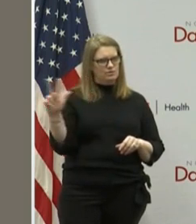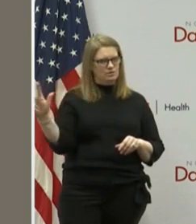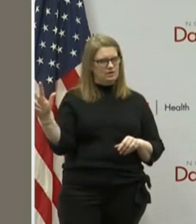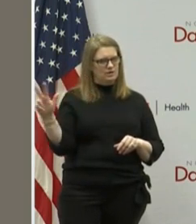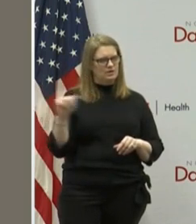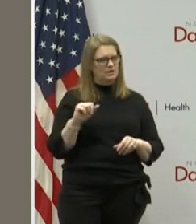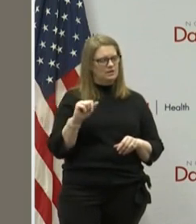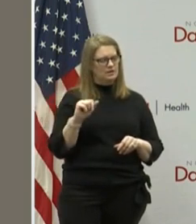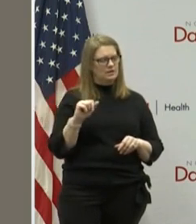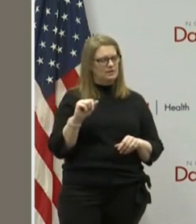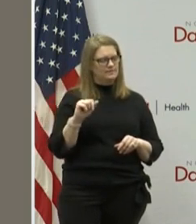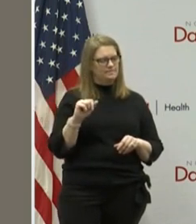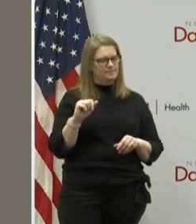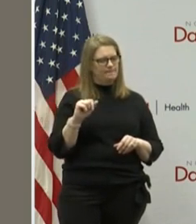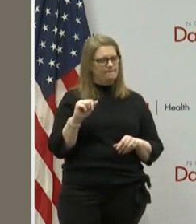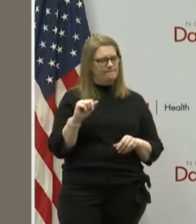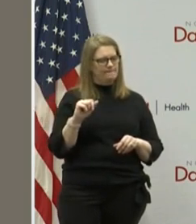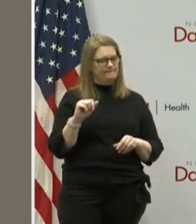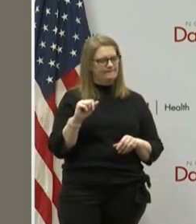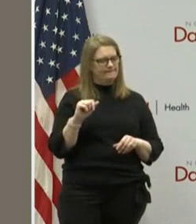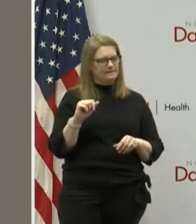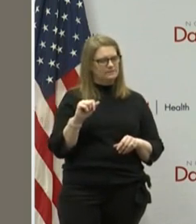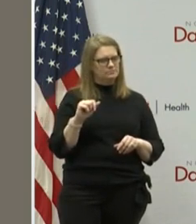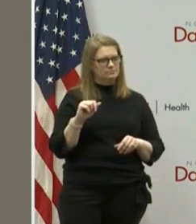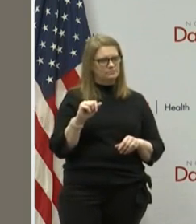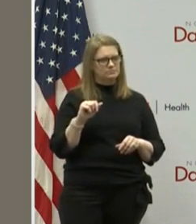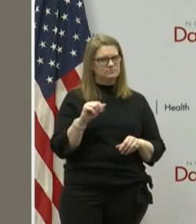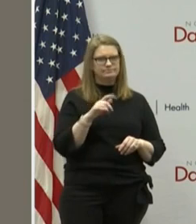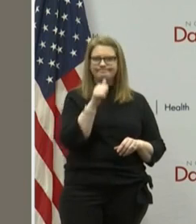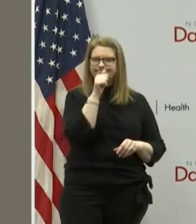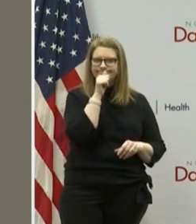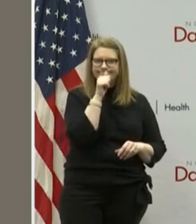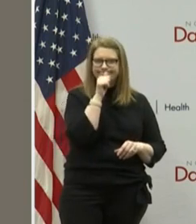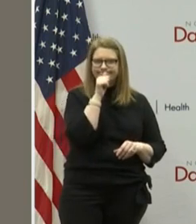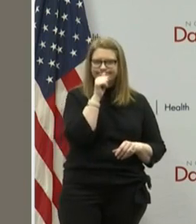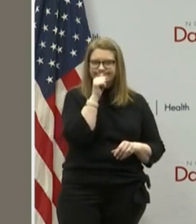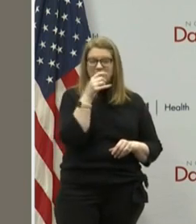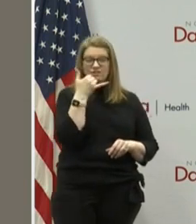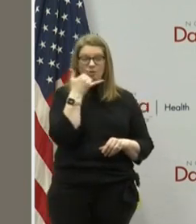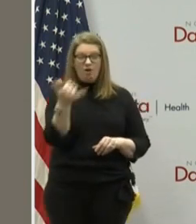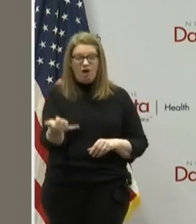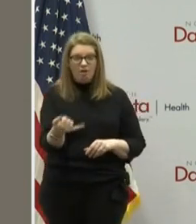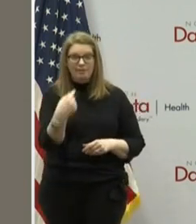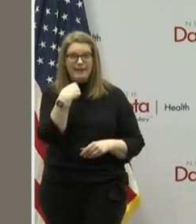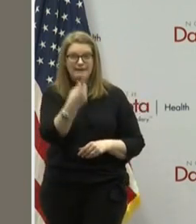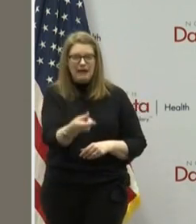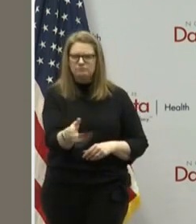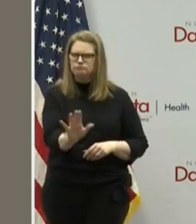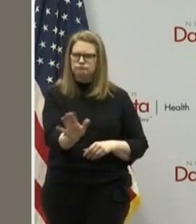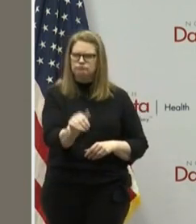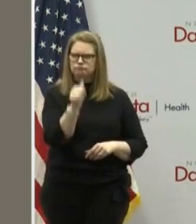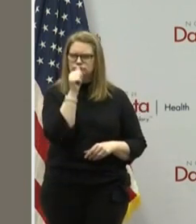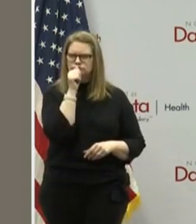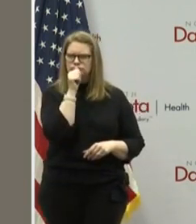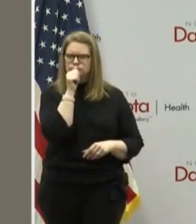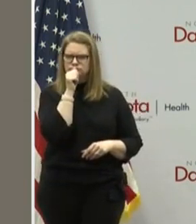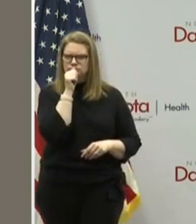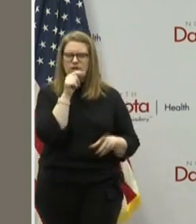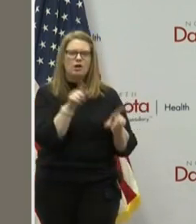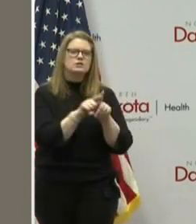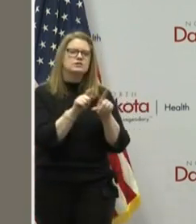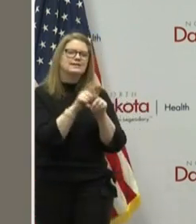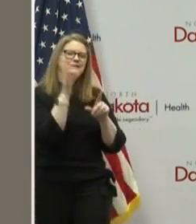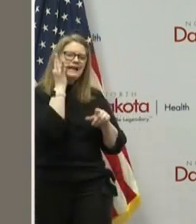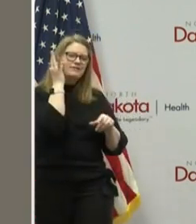1-800-799-7233. And that is, again, these confidential to call. And another option that you'd have is there's a Native